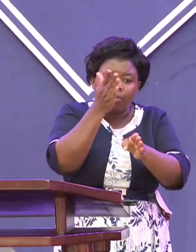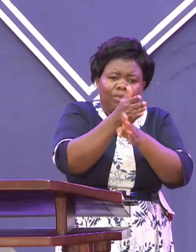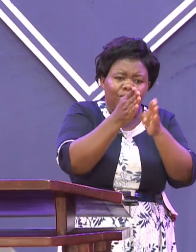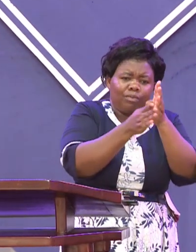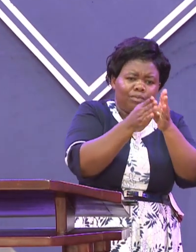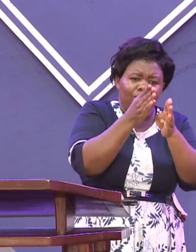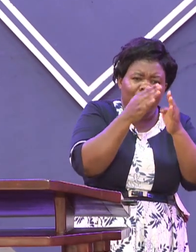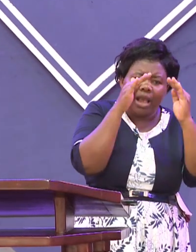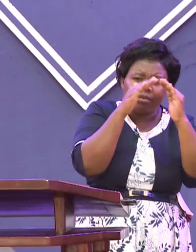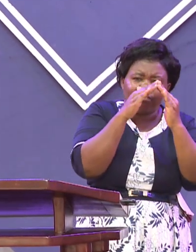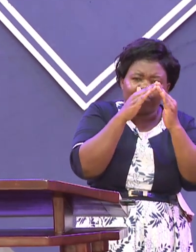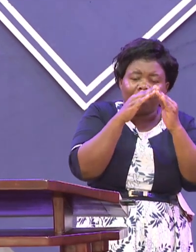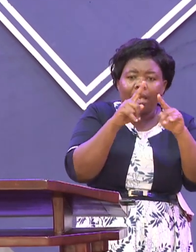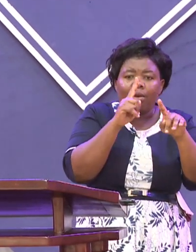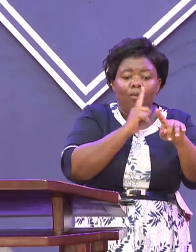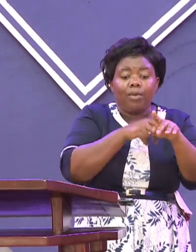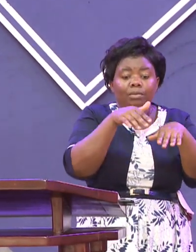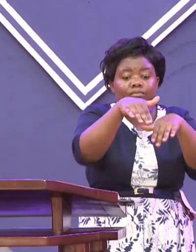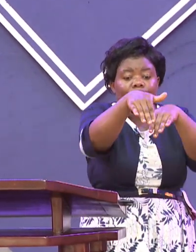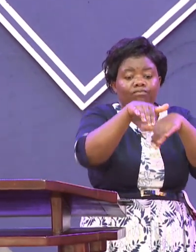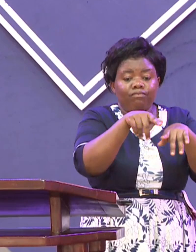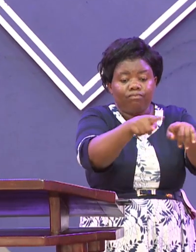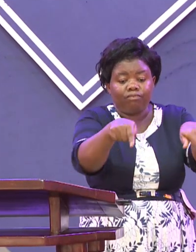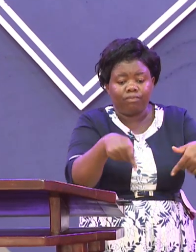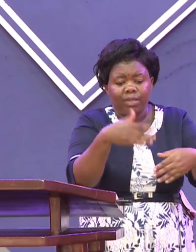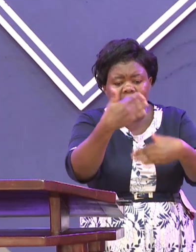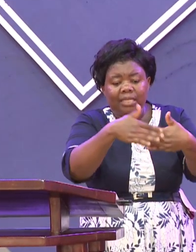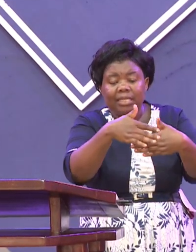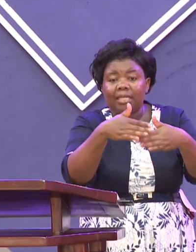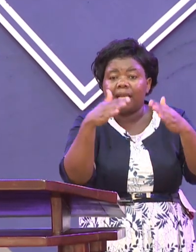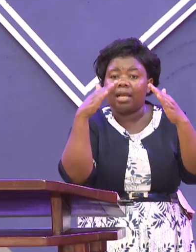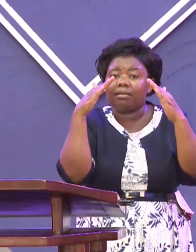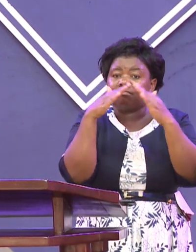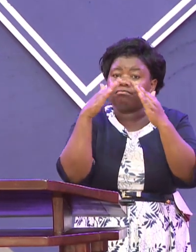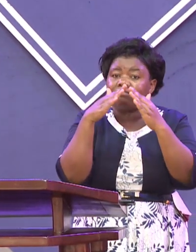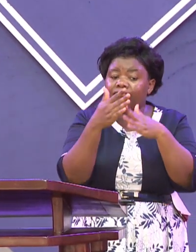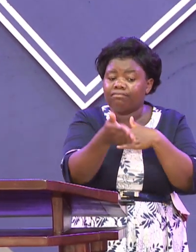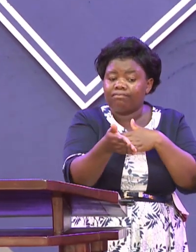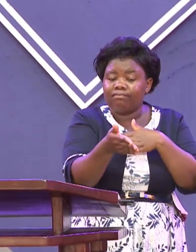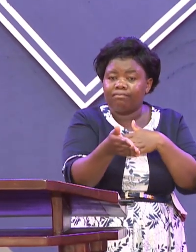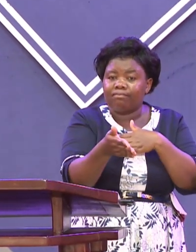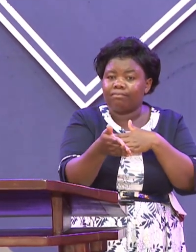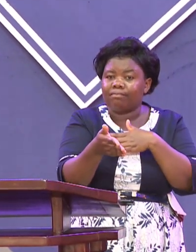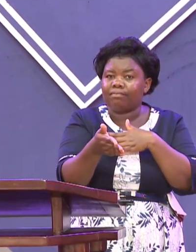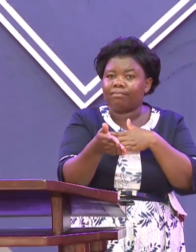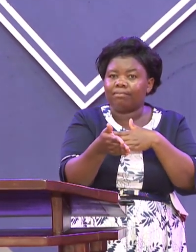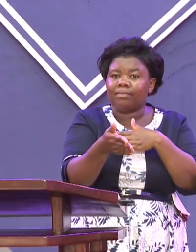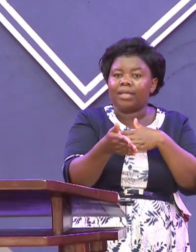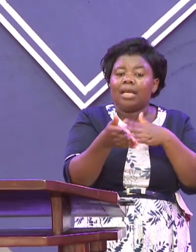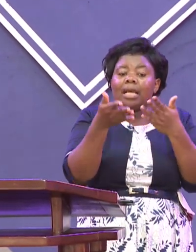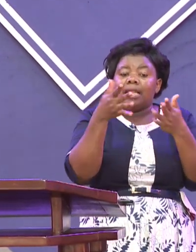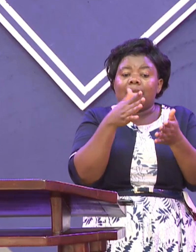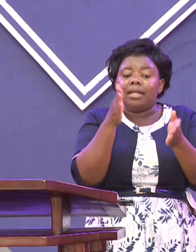kurubalaza. Now we went via a house when the graveyard is there on the compound. Kati omumwari